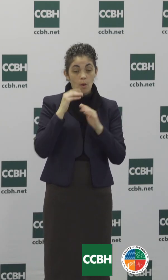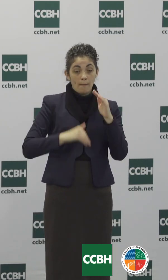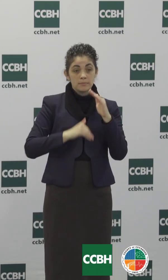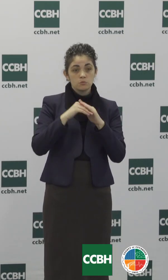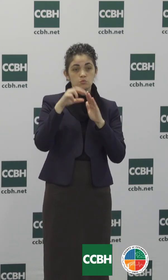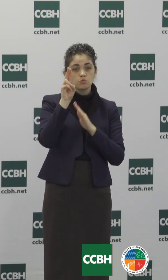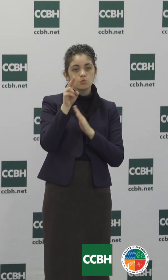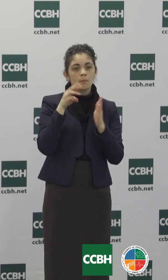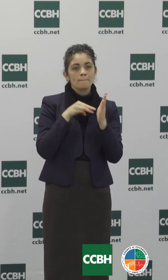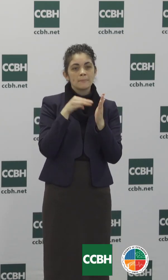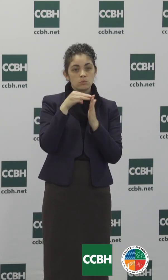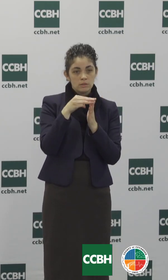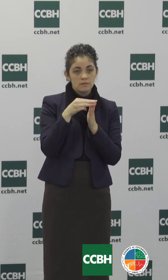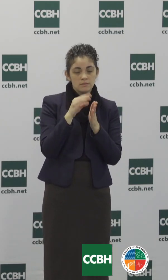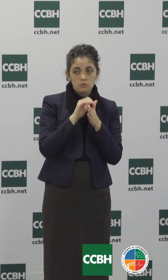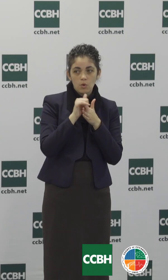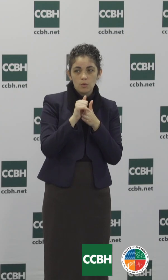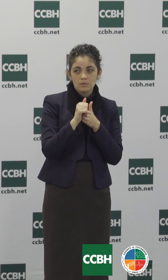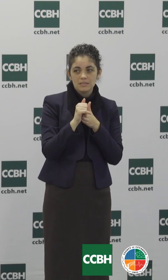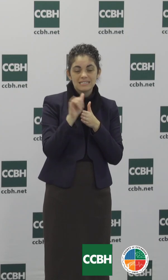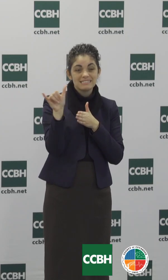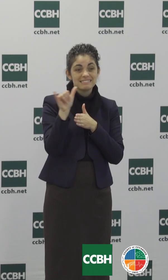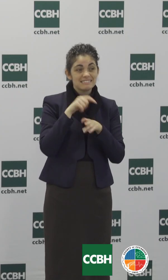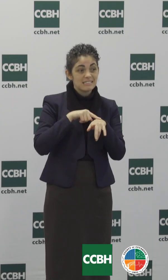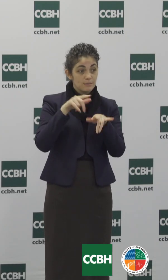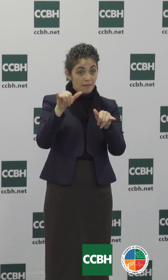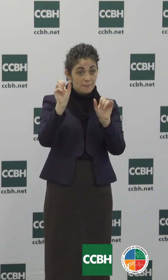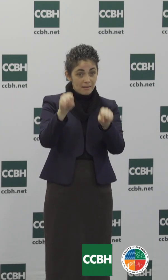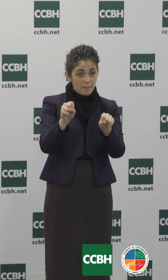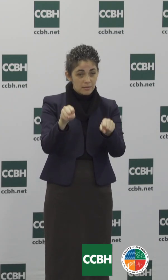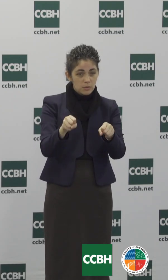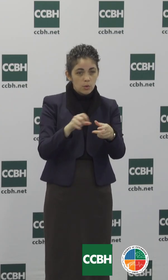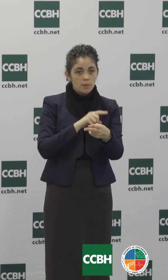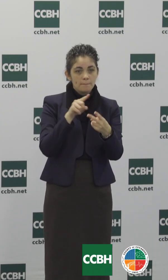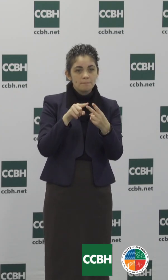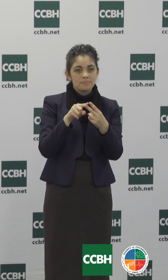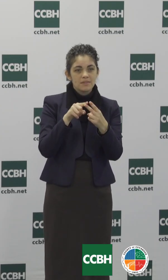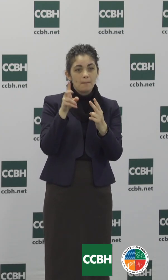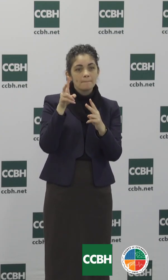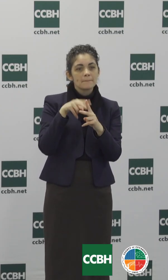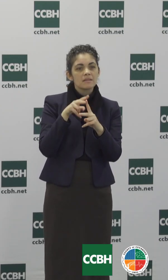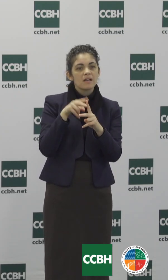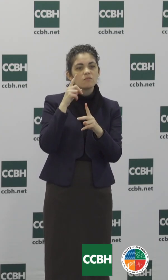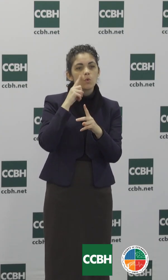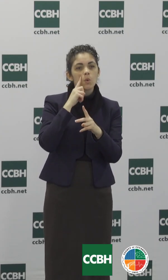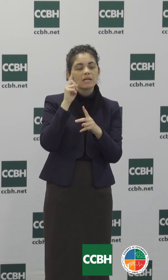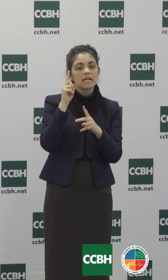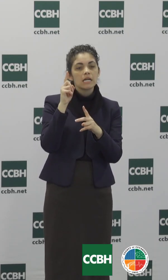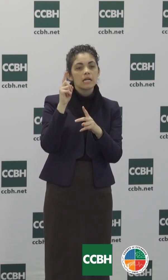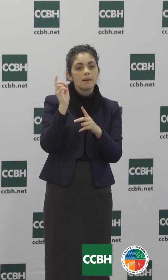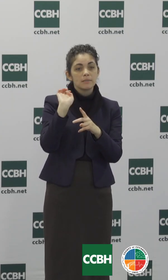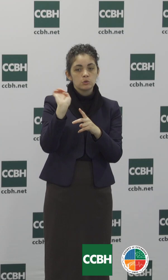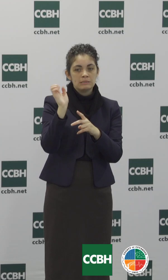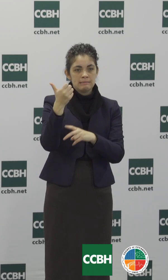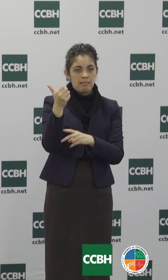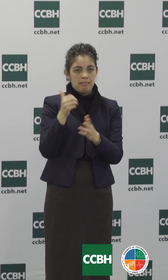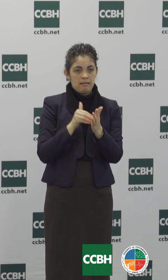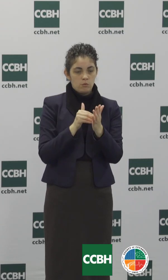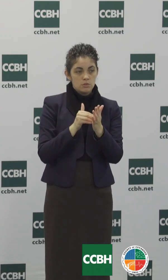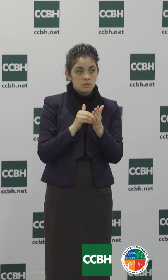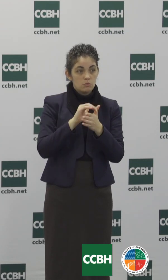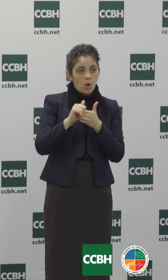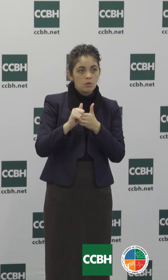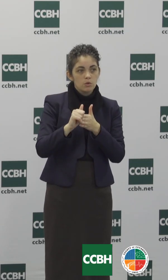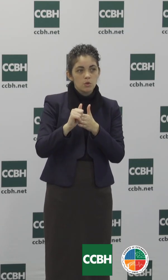million, and at the same time, people can apply for an emergency $10,000 loan. That